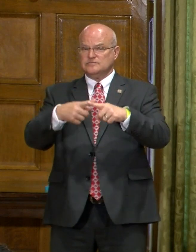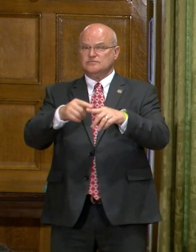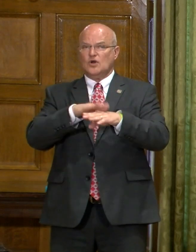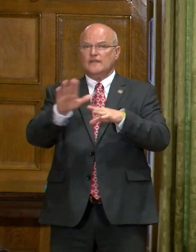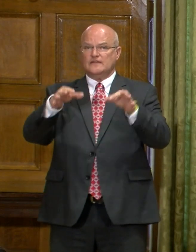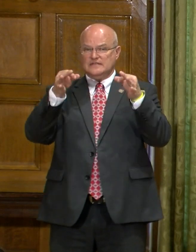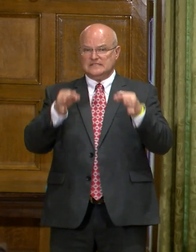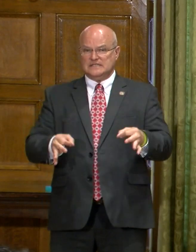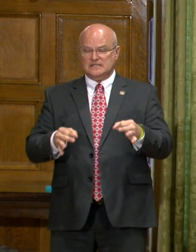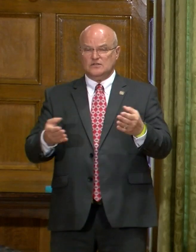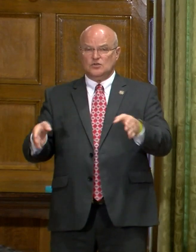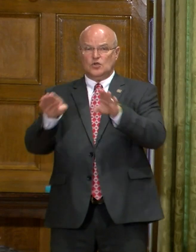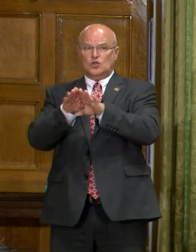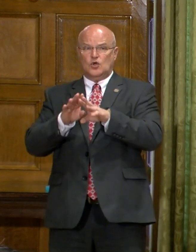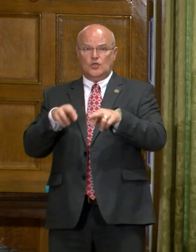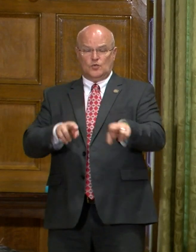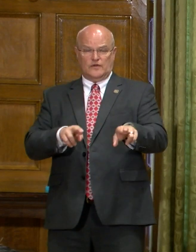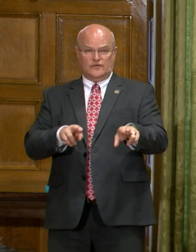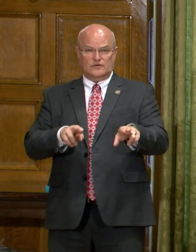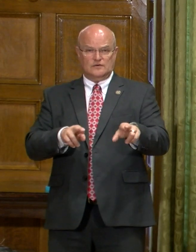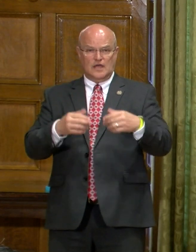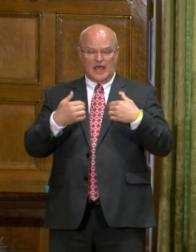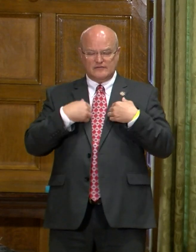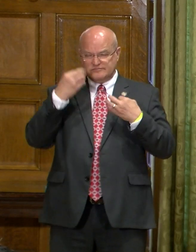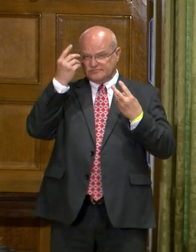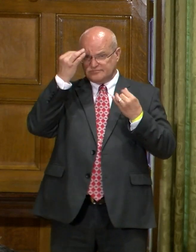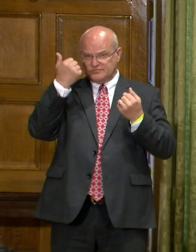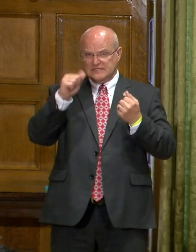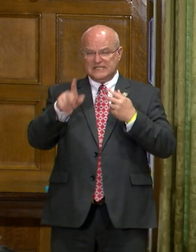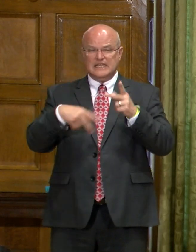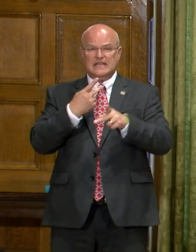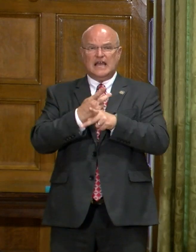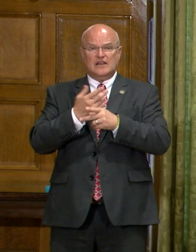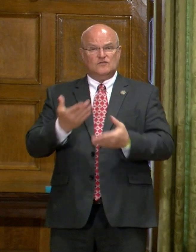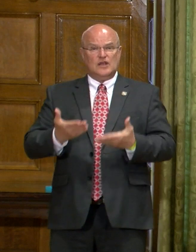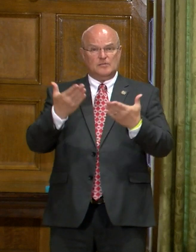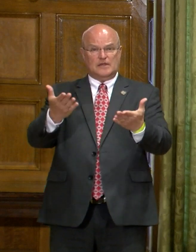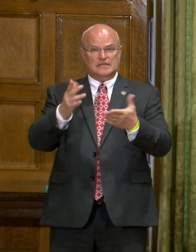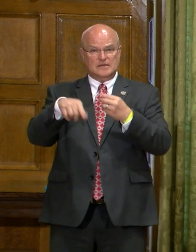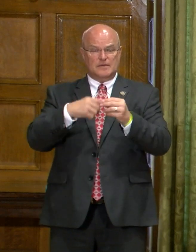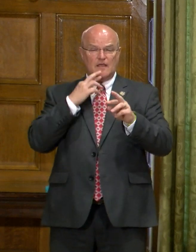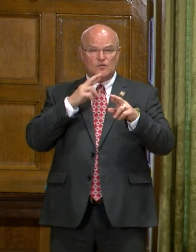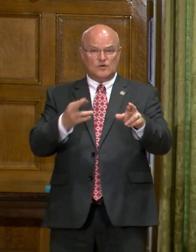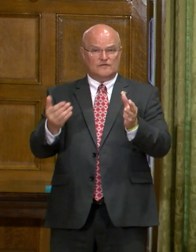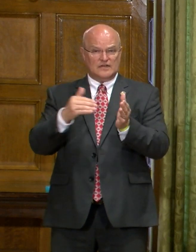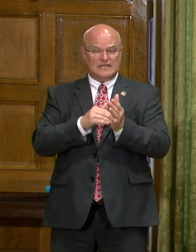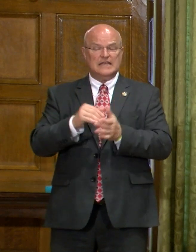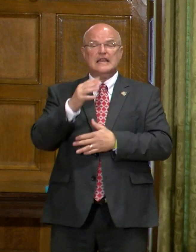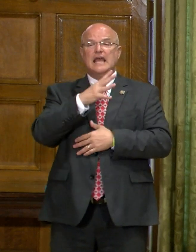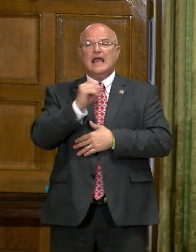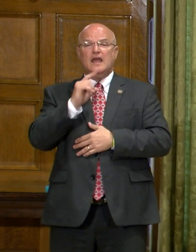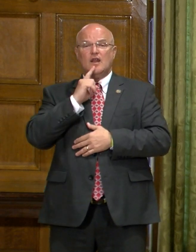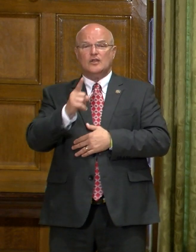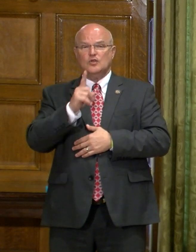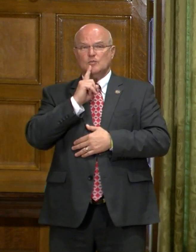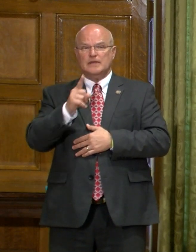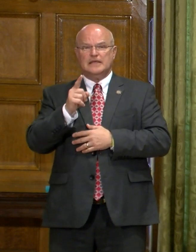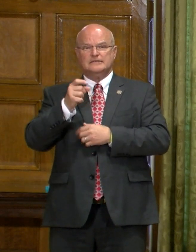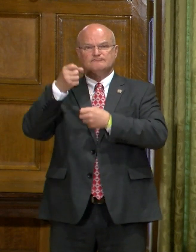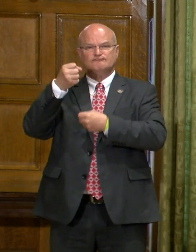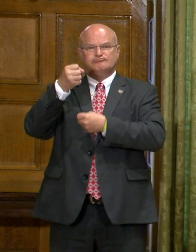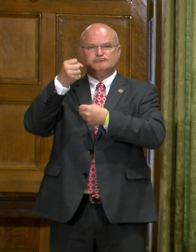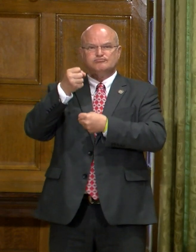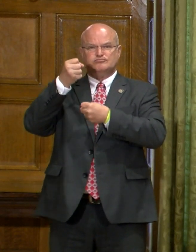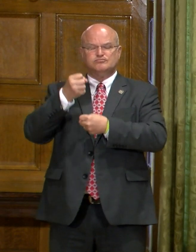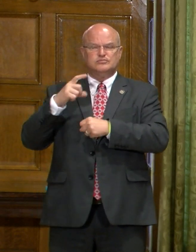on their decision to close the river. Have you given thought to any kind of recommendation about the river yet? And are you being lobbied